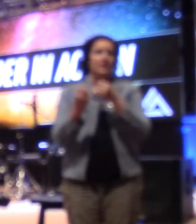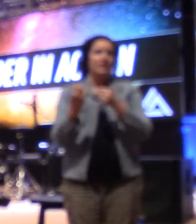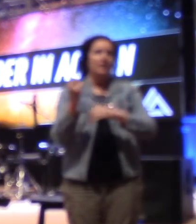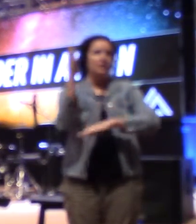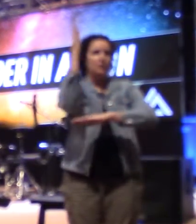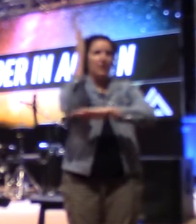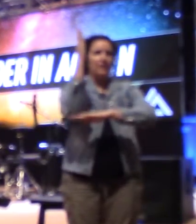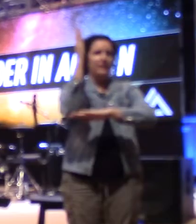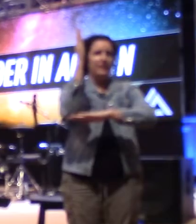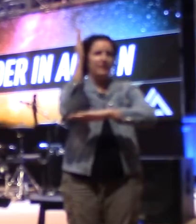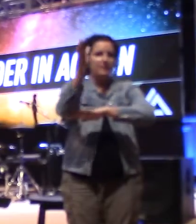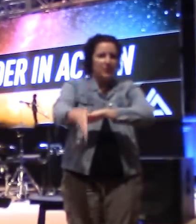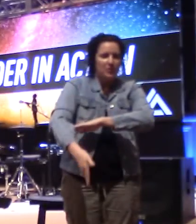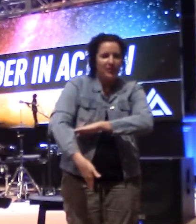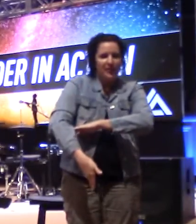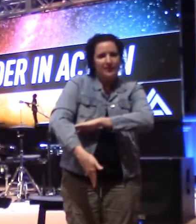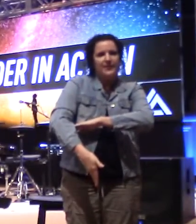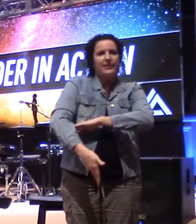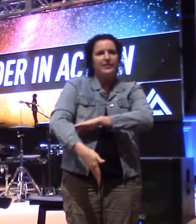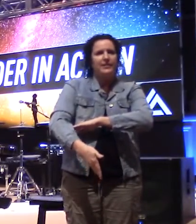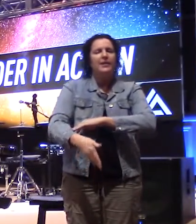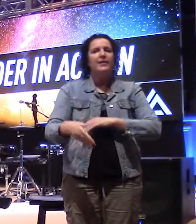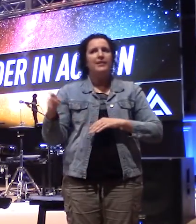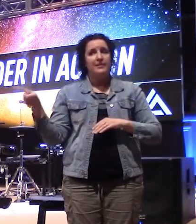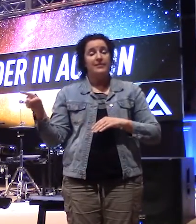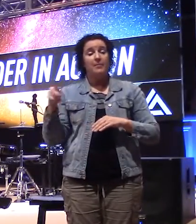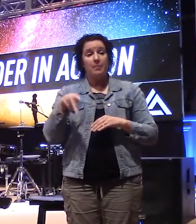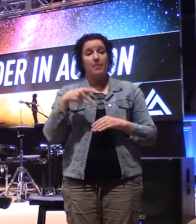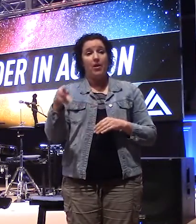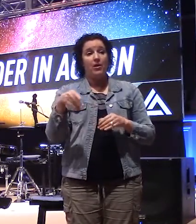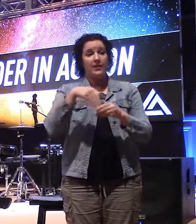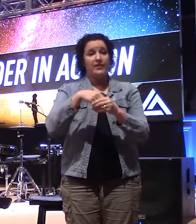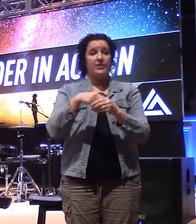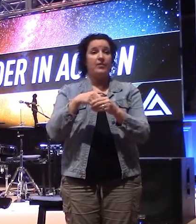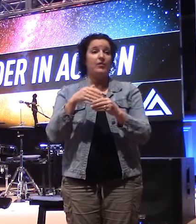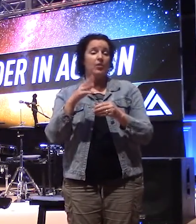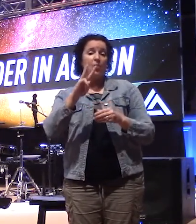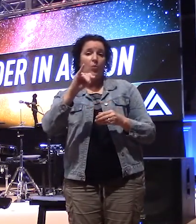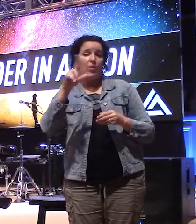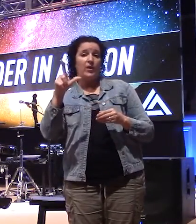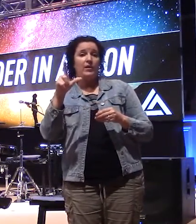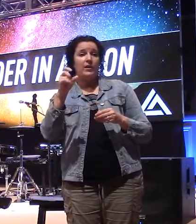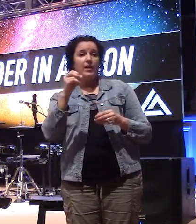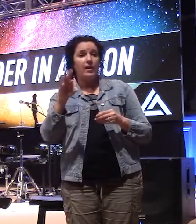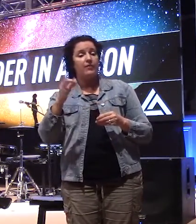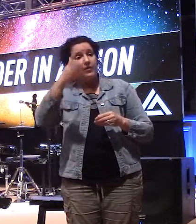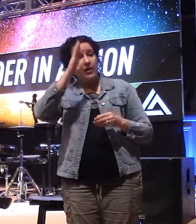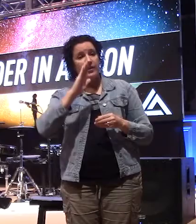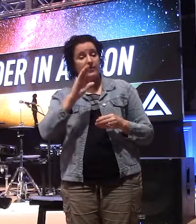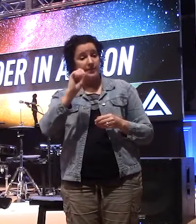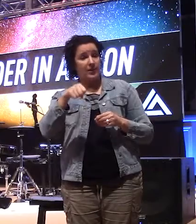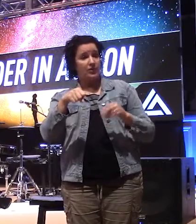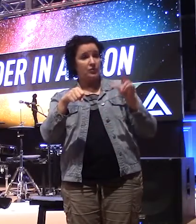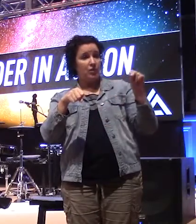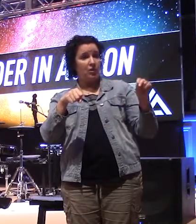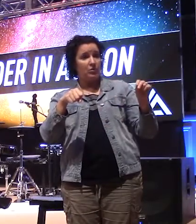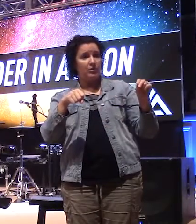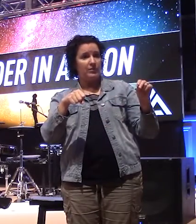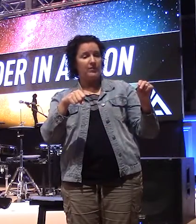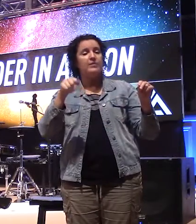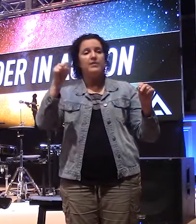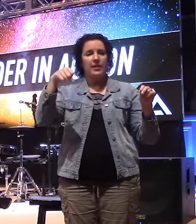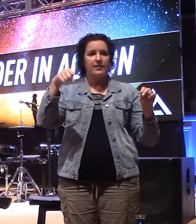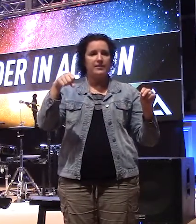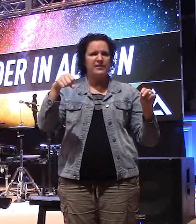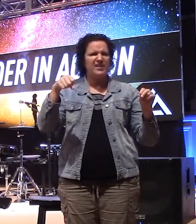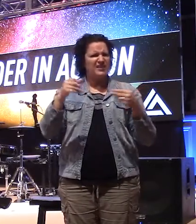Was Paul in the will of God, yes or no? Yes or no? Was it convenient? No. But